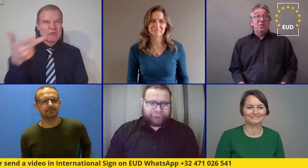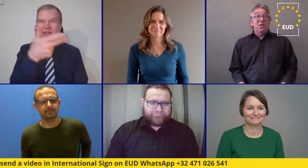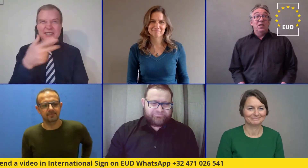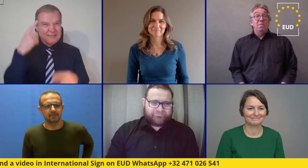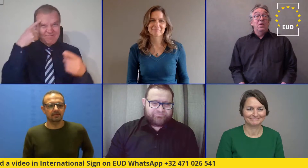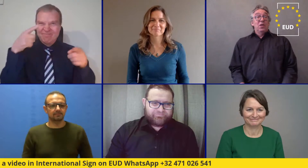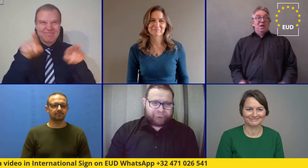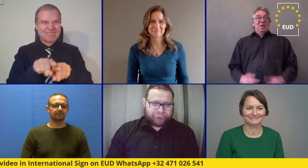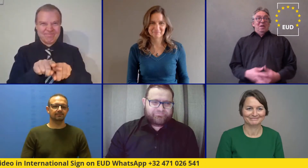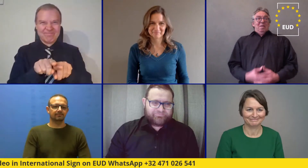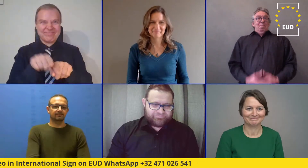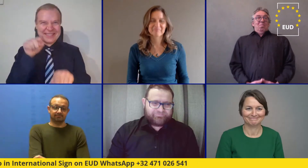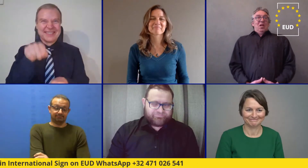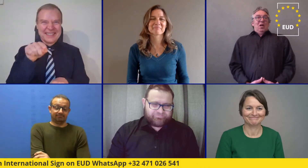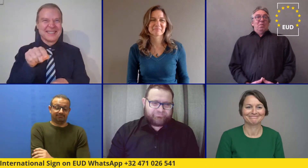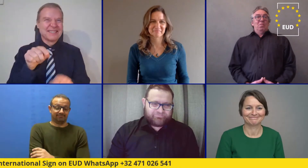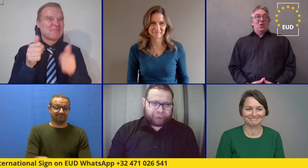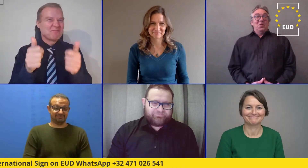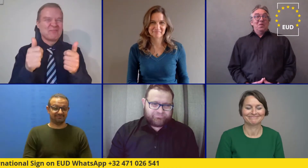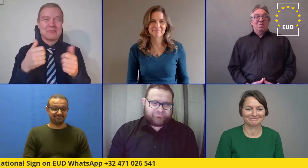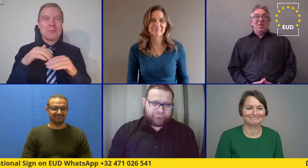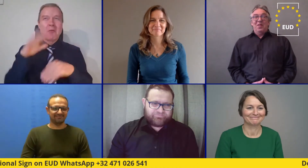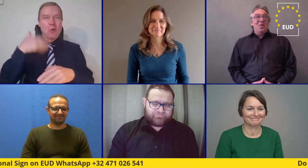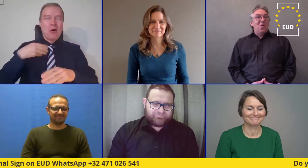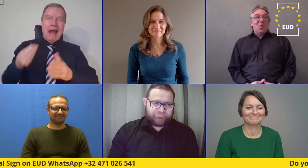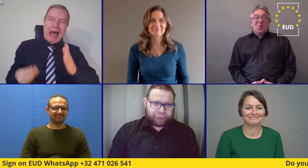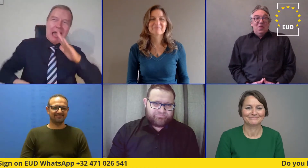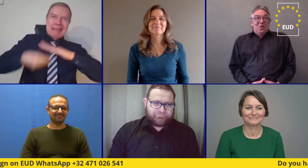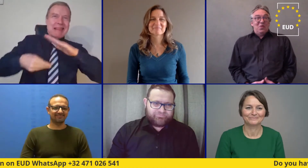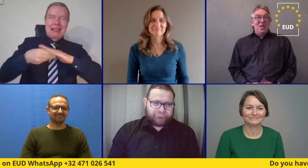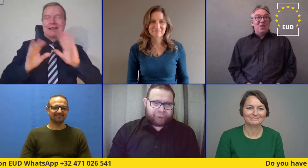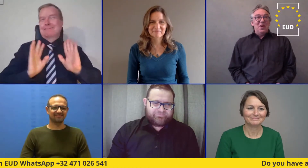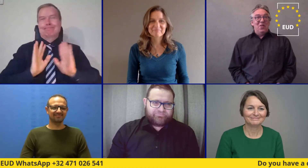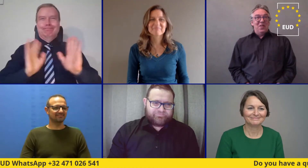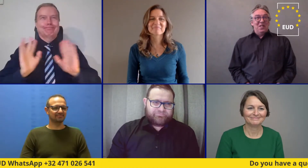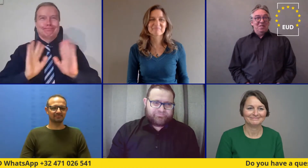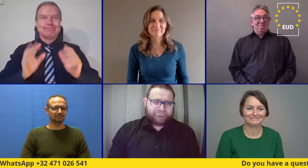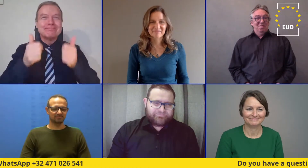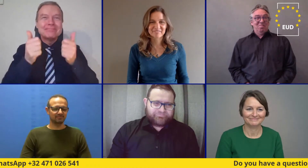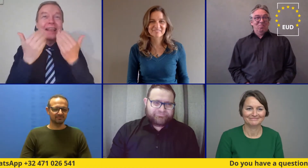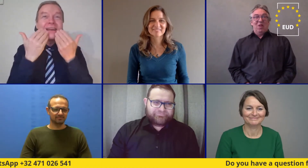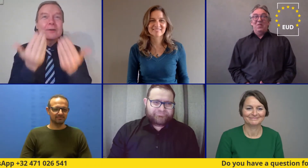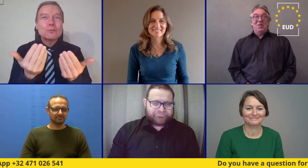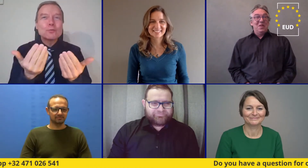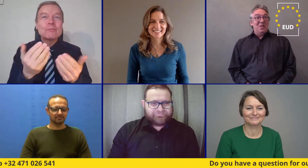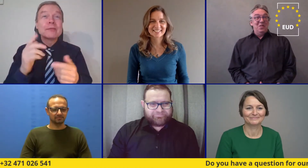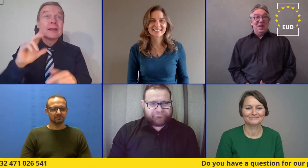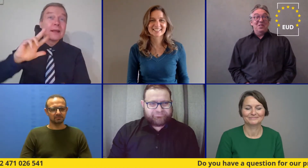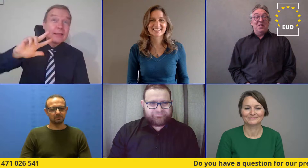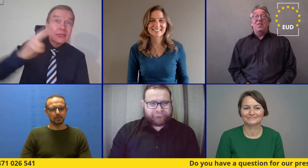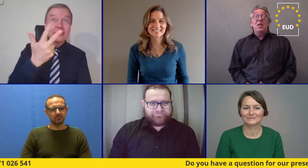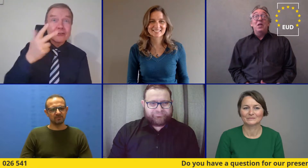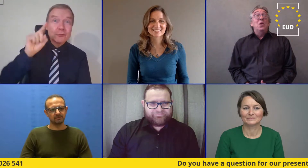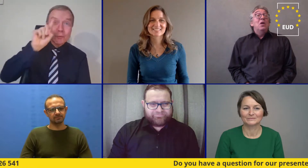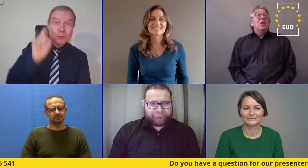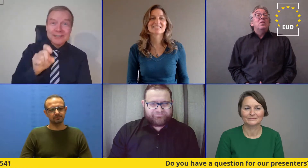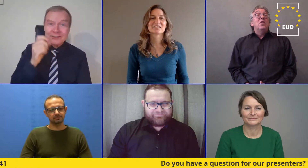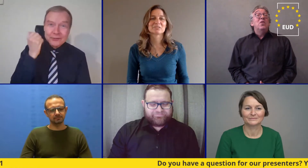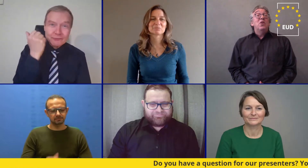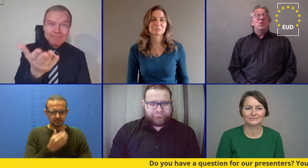team. Marco, I think you all three agree on that. I have nothing to add to that. Thank you. The third